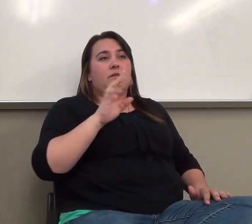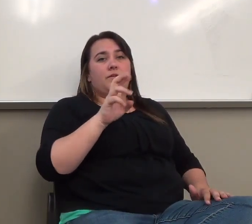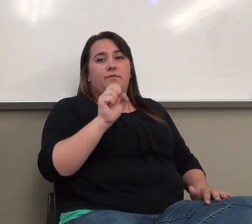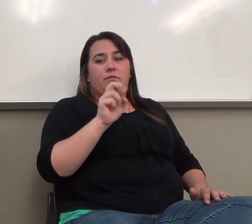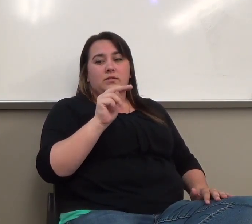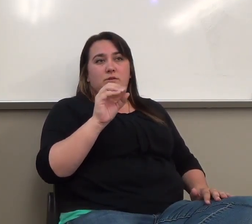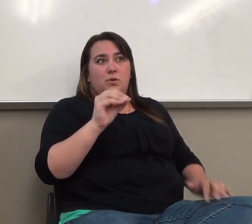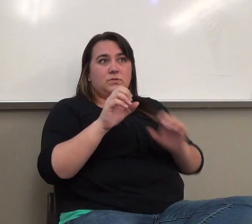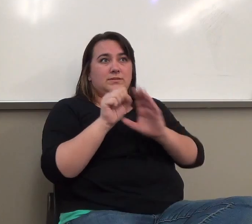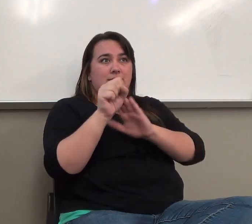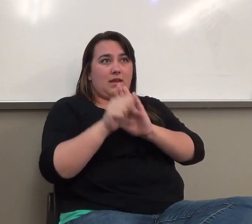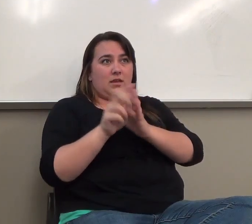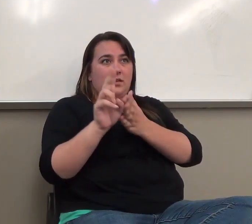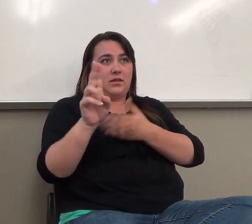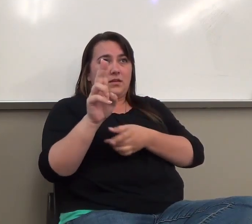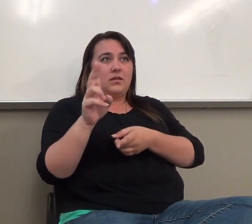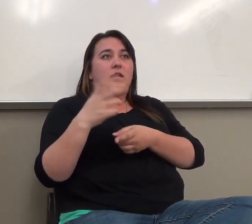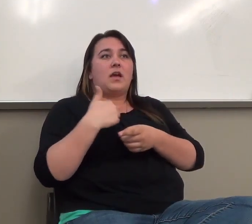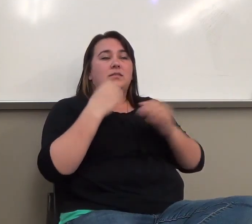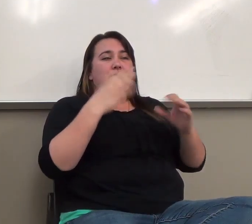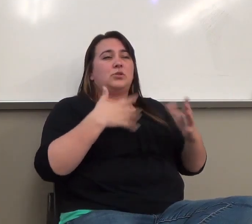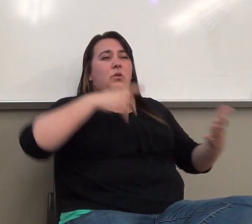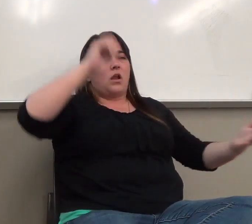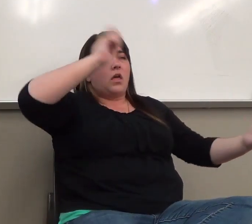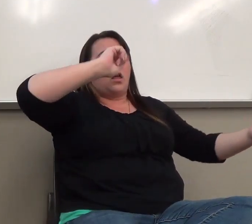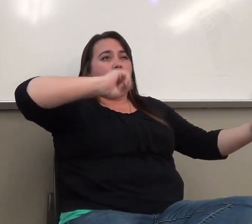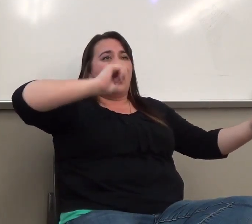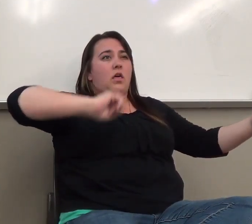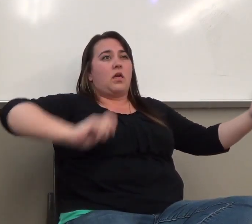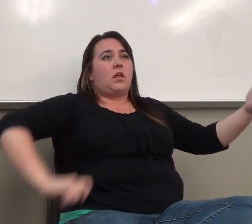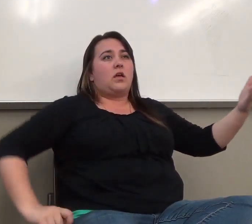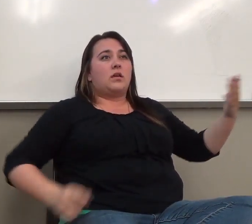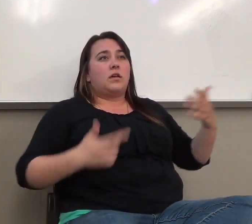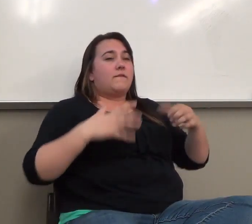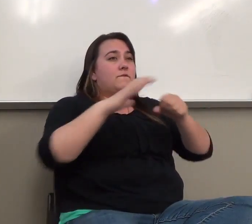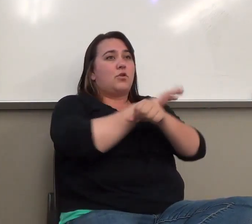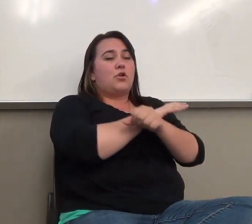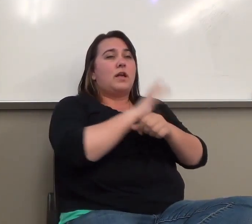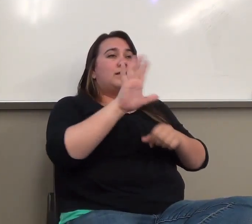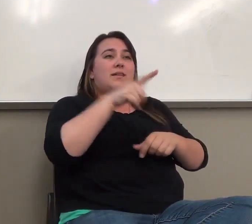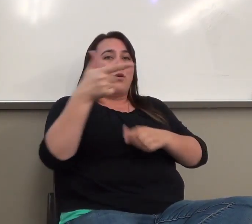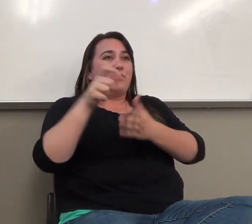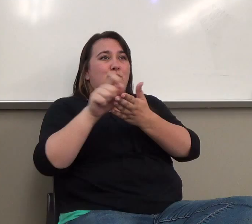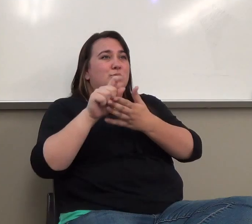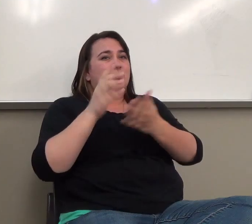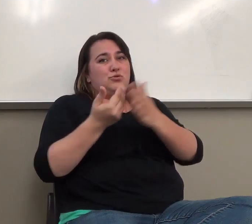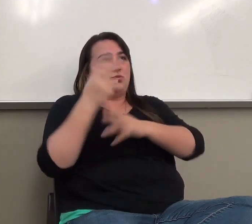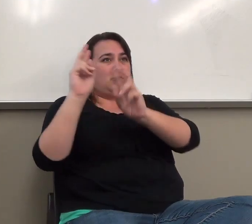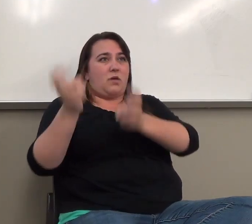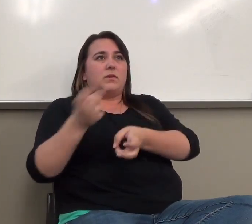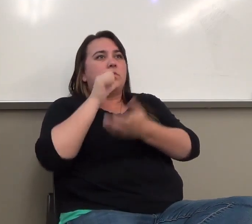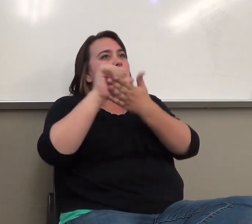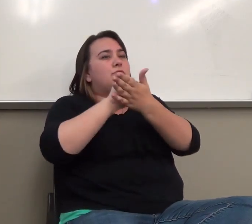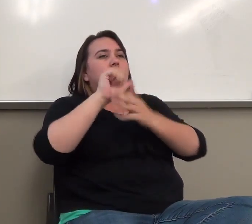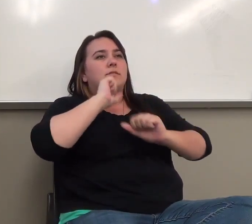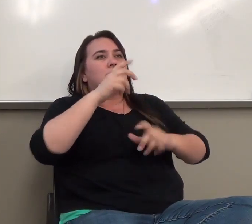be aware of teachers who don't make their lecture notes clear. I had a teacher at Fresno State once who used